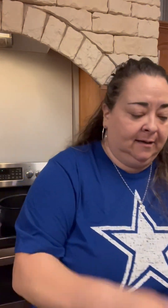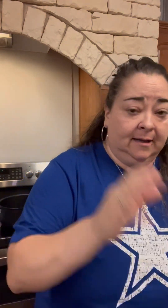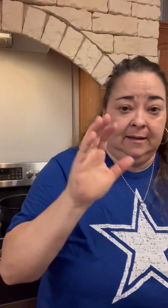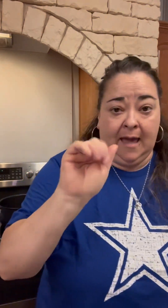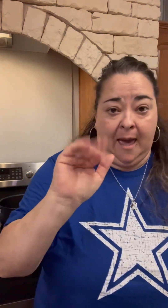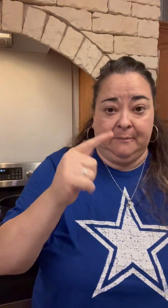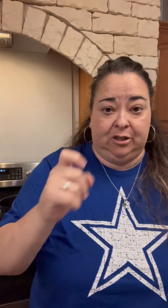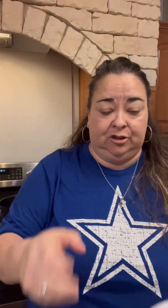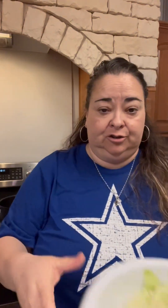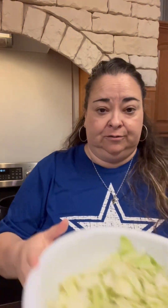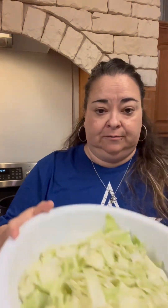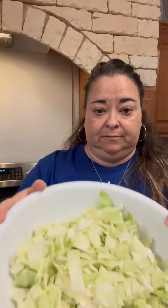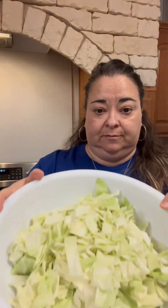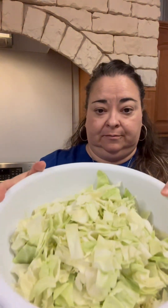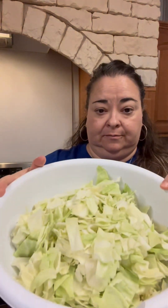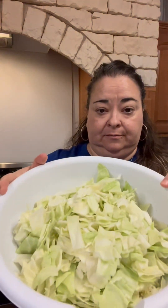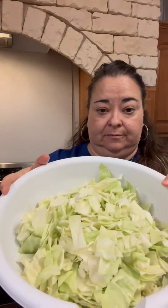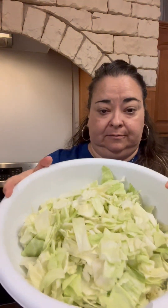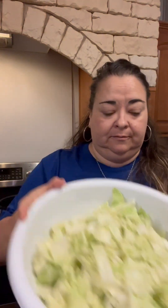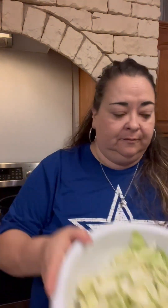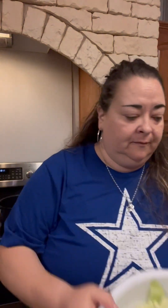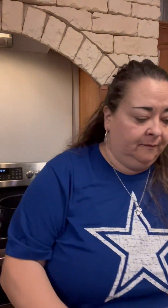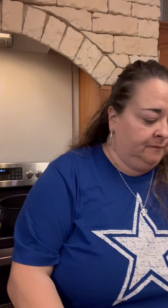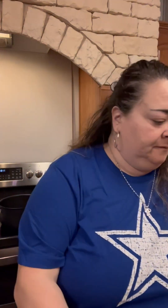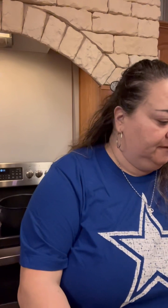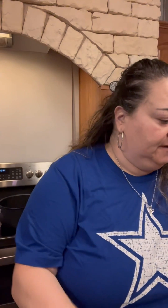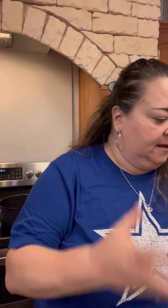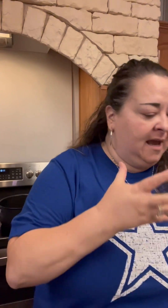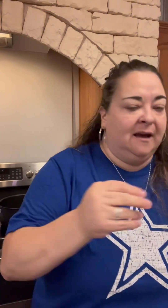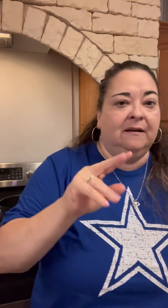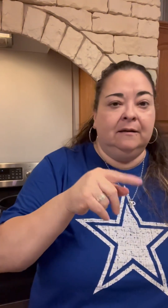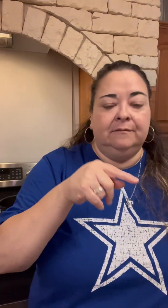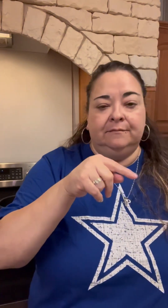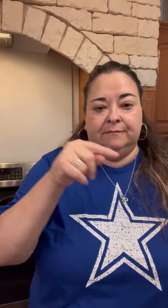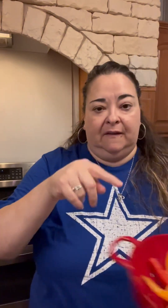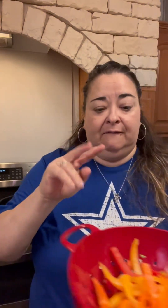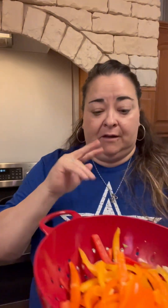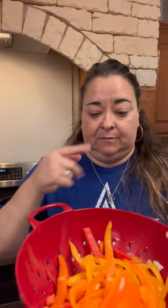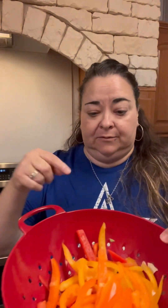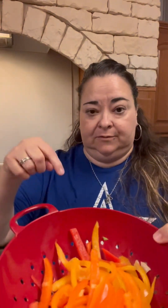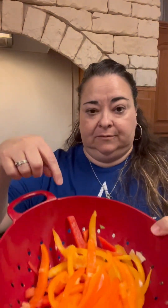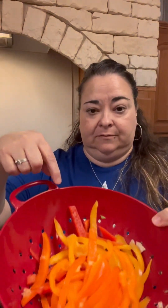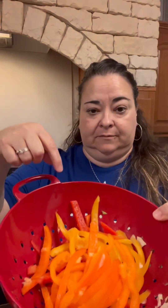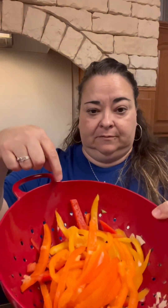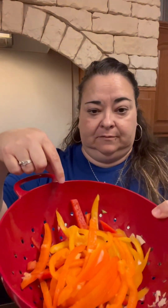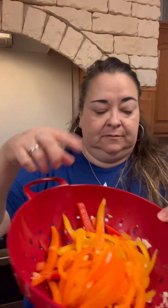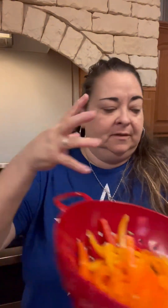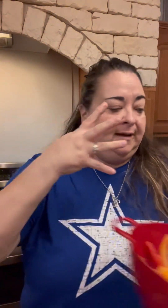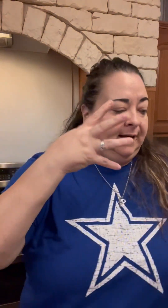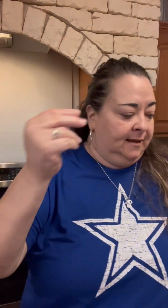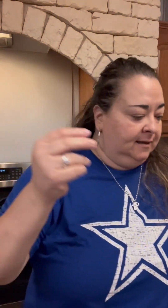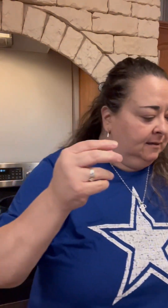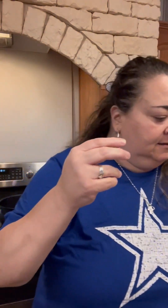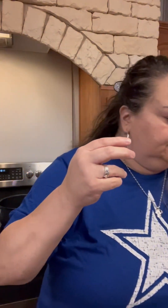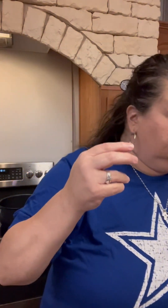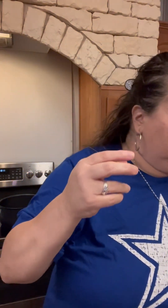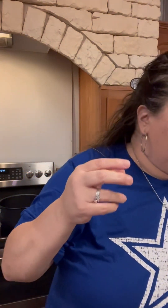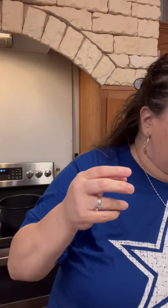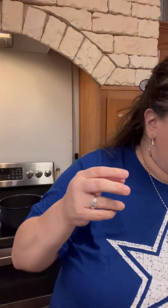the pan. And we're going to put our cabbage that we've chopped up, and our vegetables, our peppers,